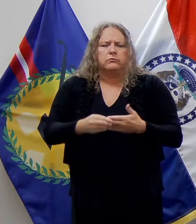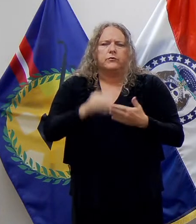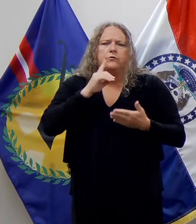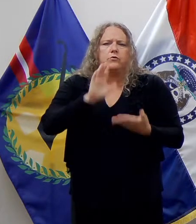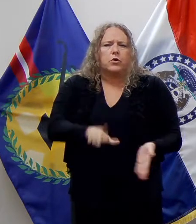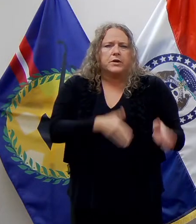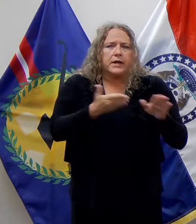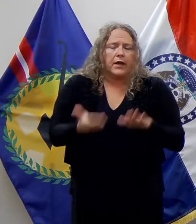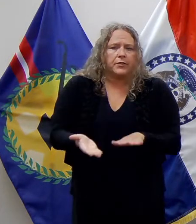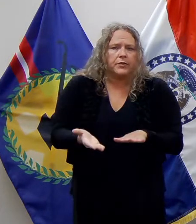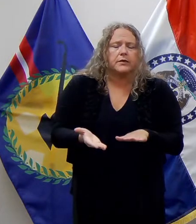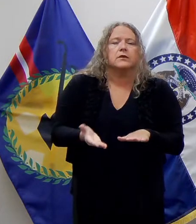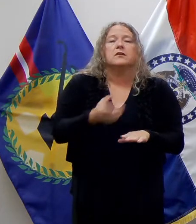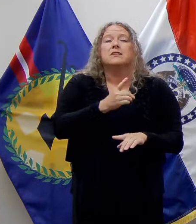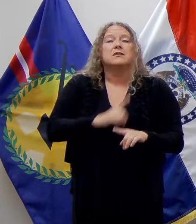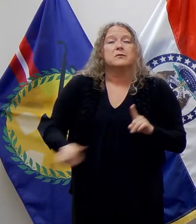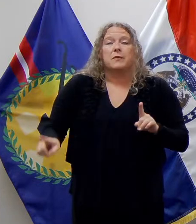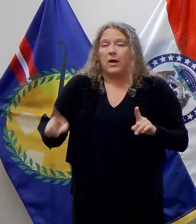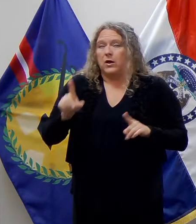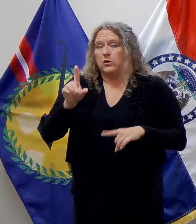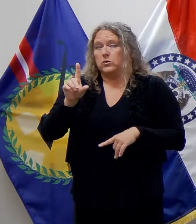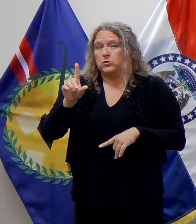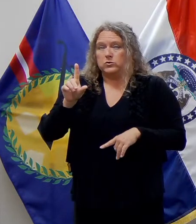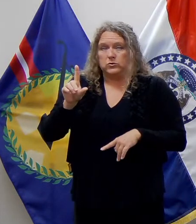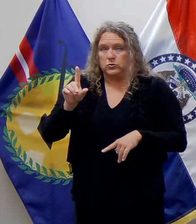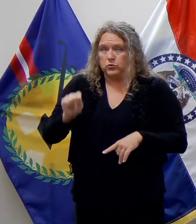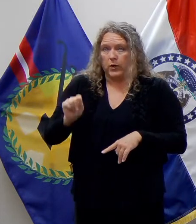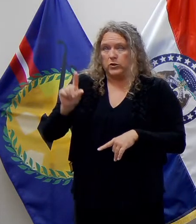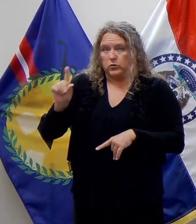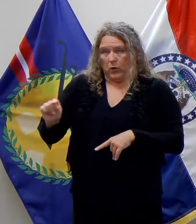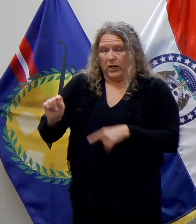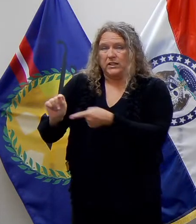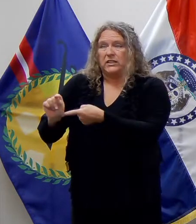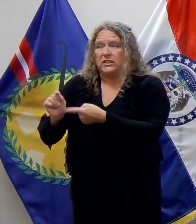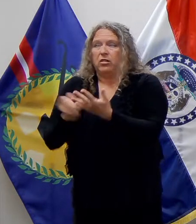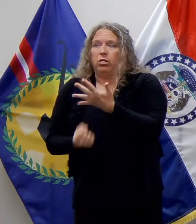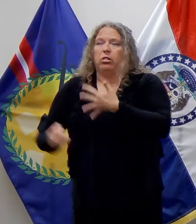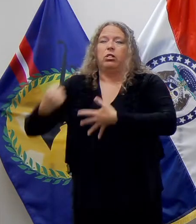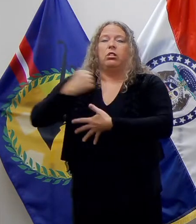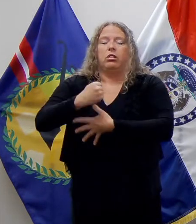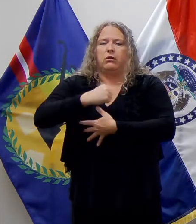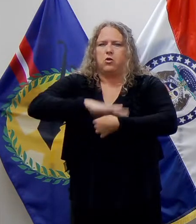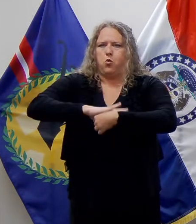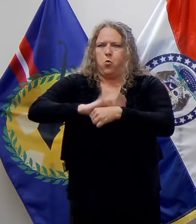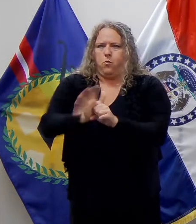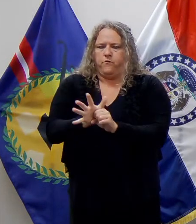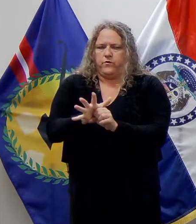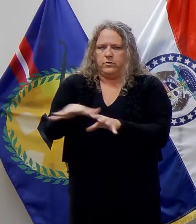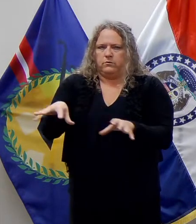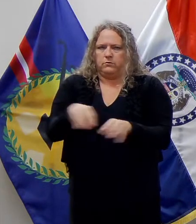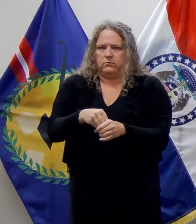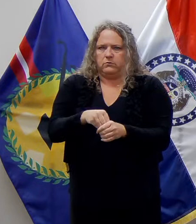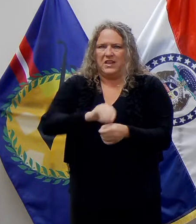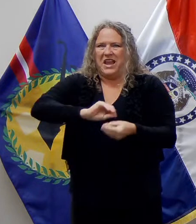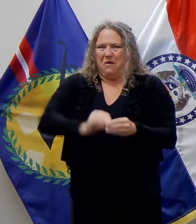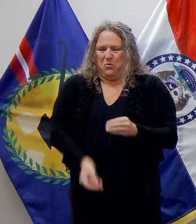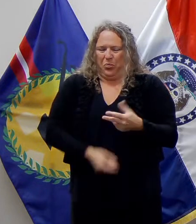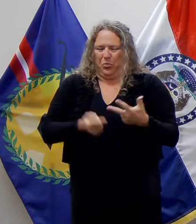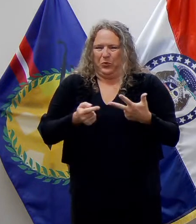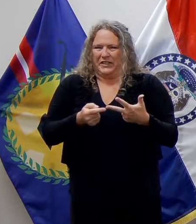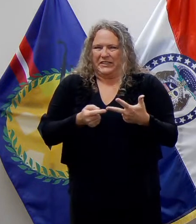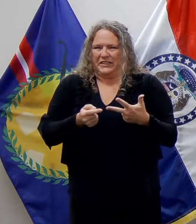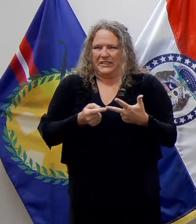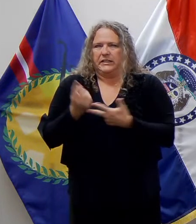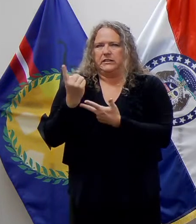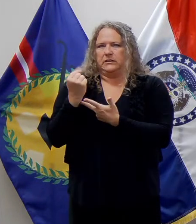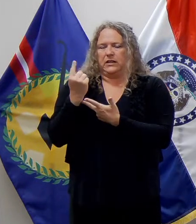COVID-19 dealt a devastating blow to our community in 2020. As a result, it was the third leading cause of death